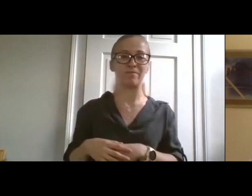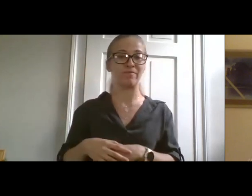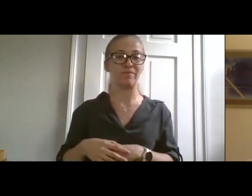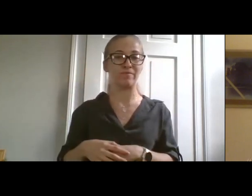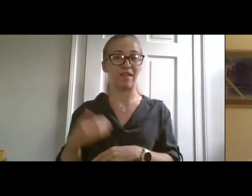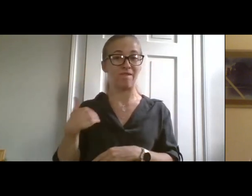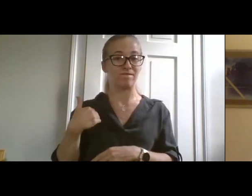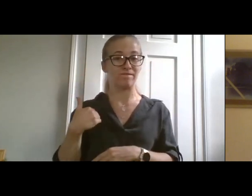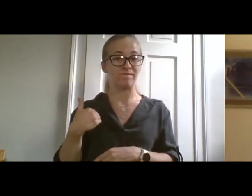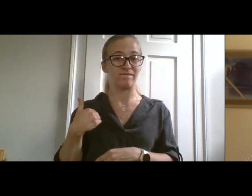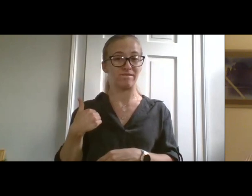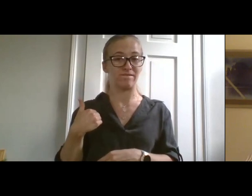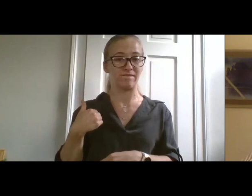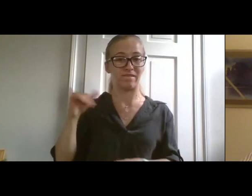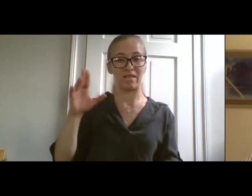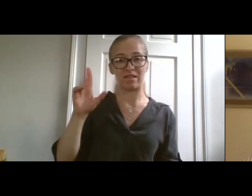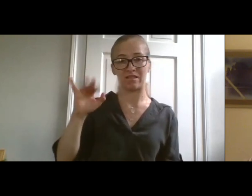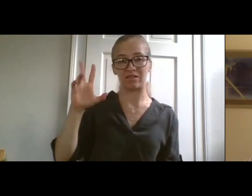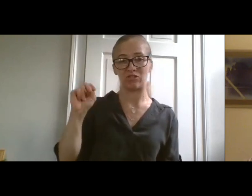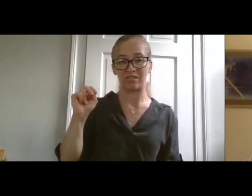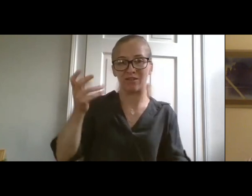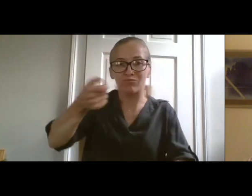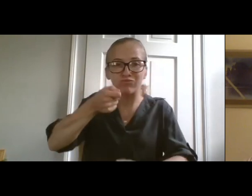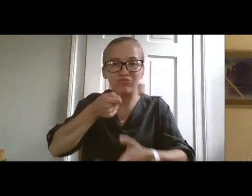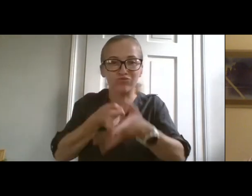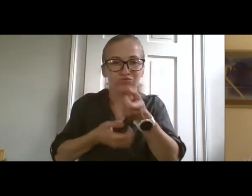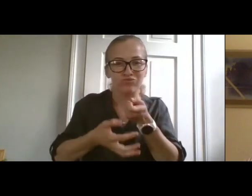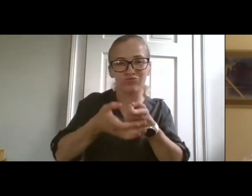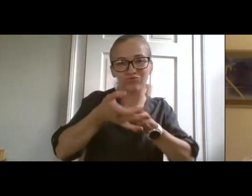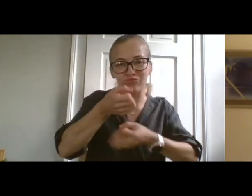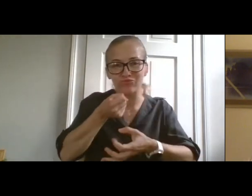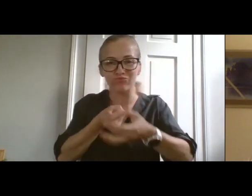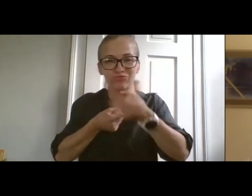There's Justin luring all of you on like the Pied Piper of